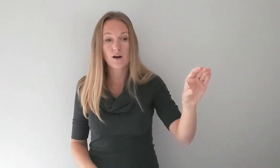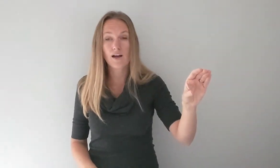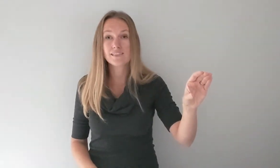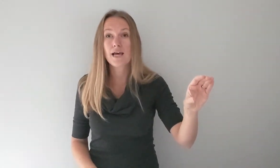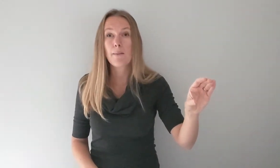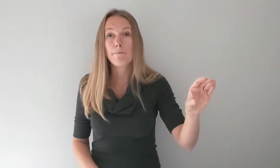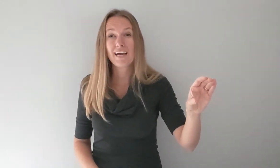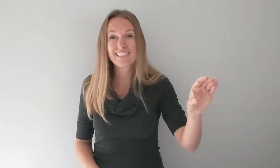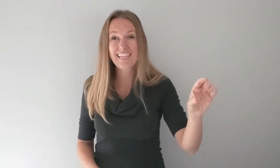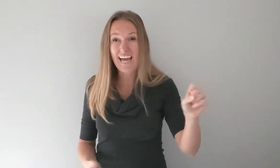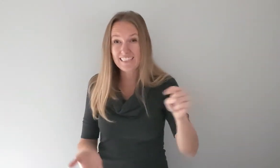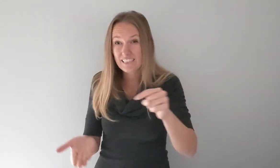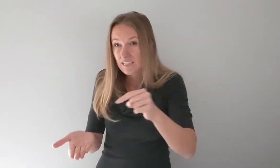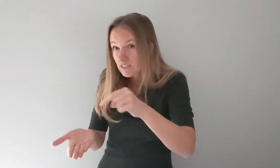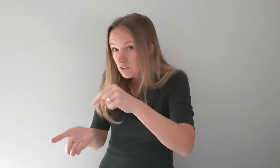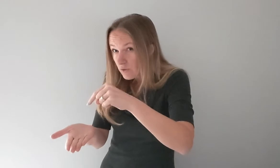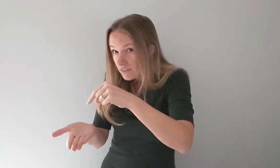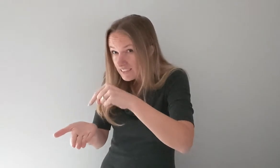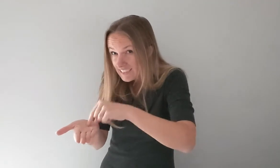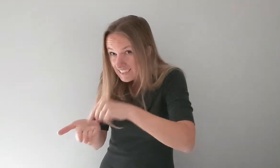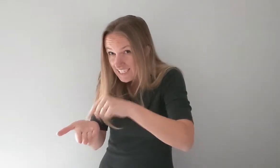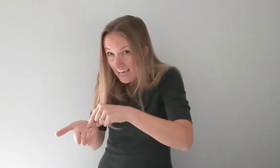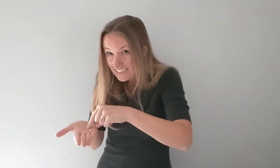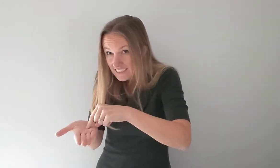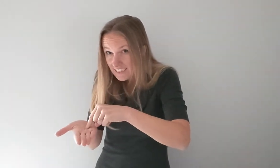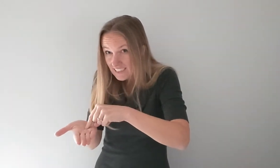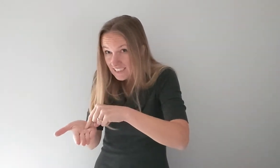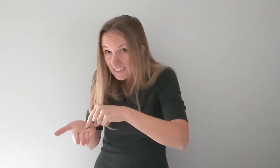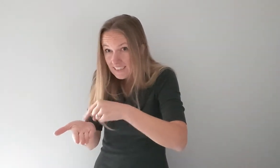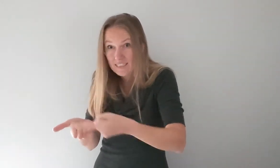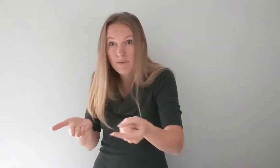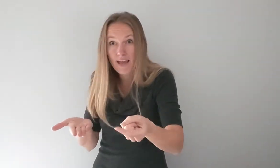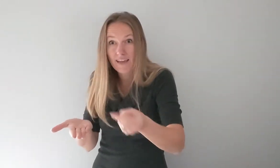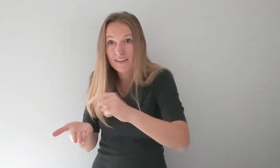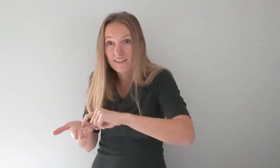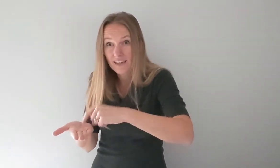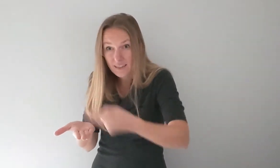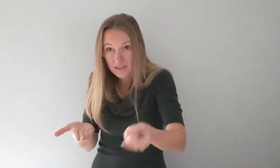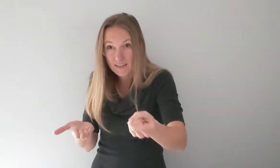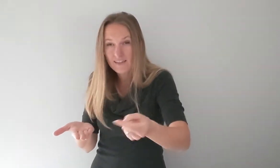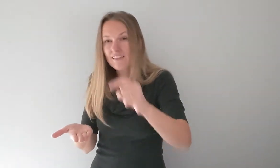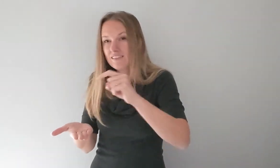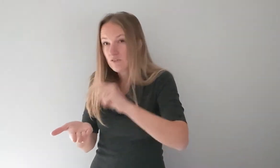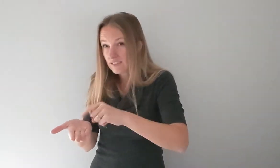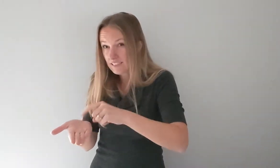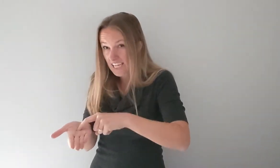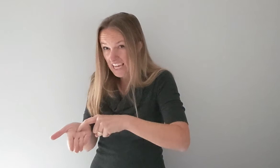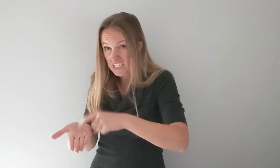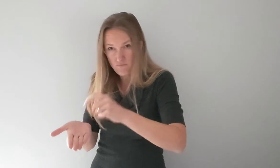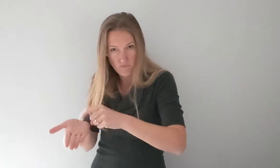cross, my debt. So there's debt to pay, okay? So this is debt, like